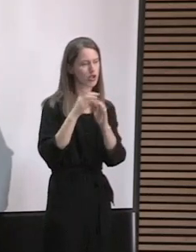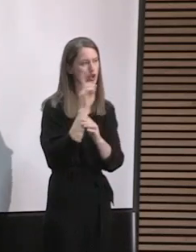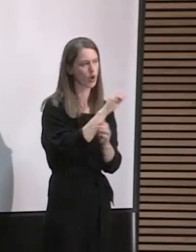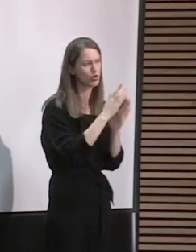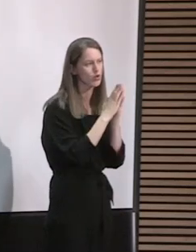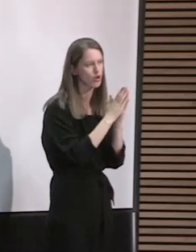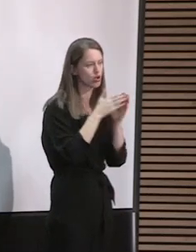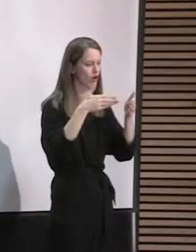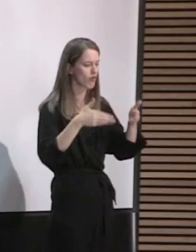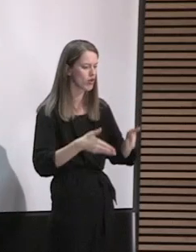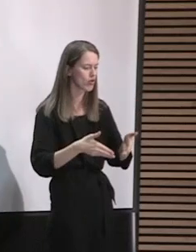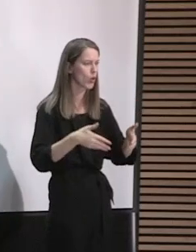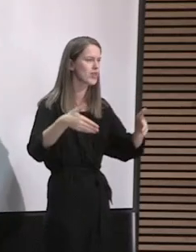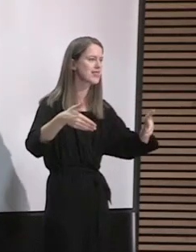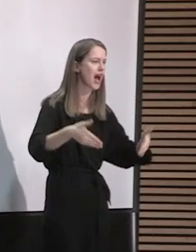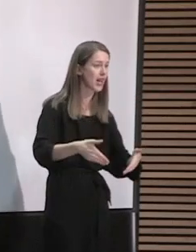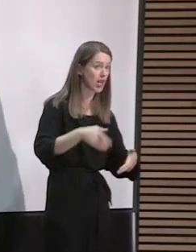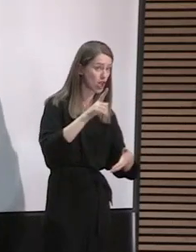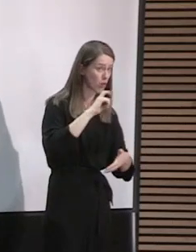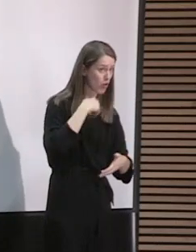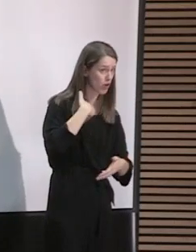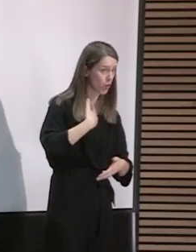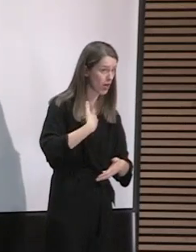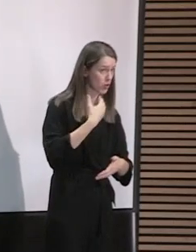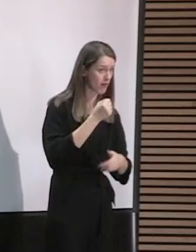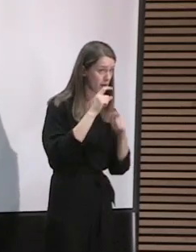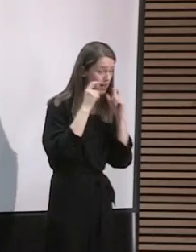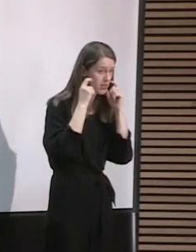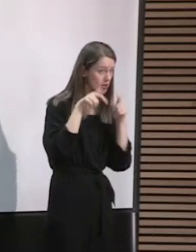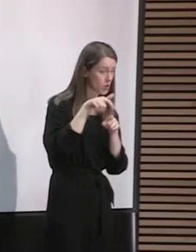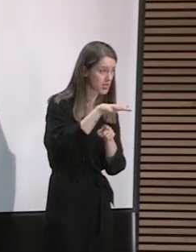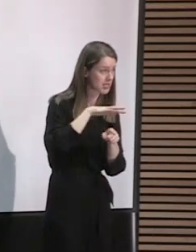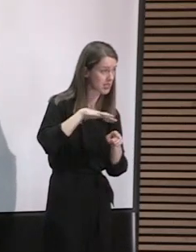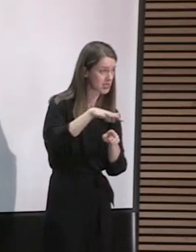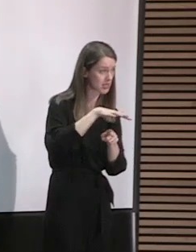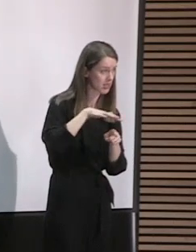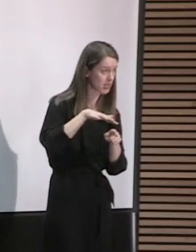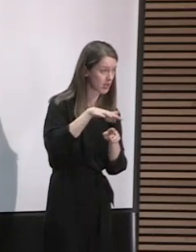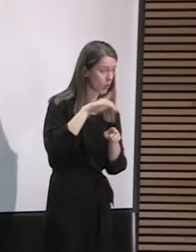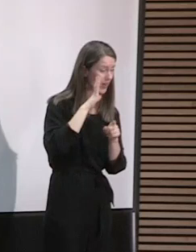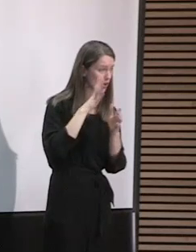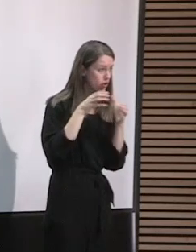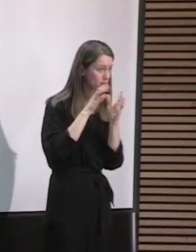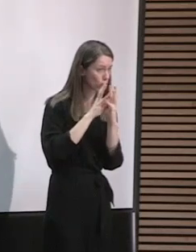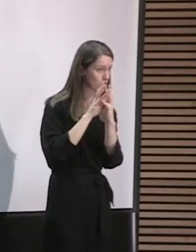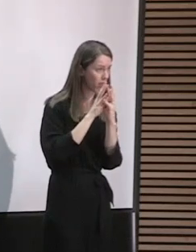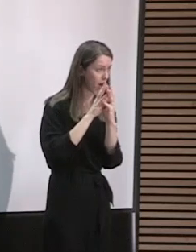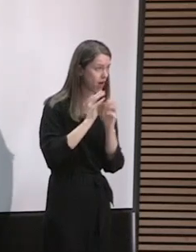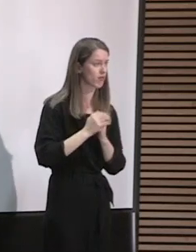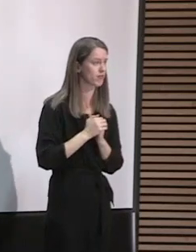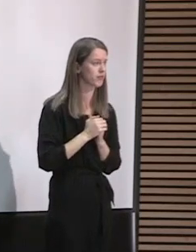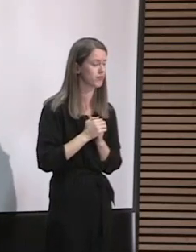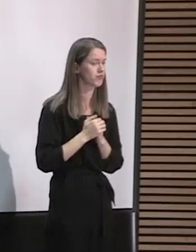churches, funerals, tangihana. Will you require them to wear masks in those close group gatherings? Well, obviously there are